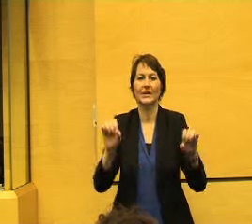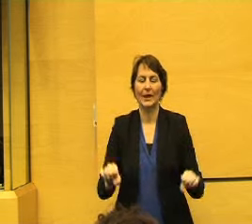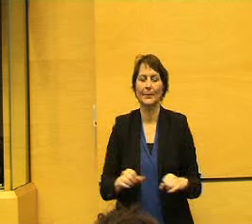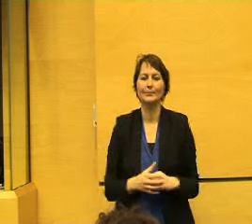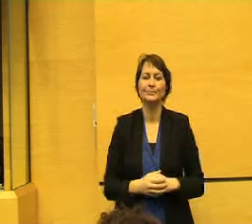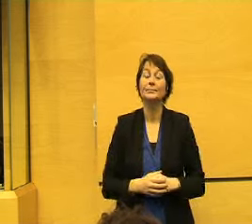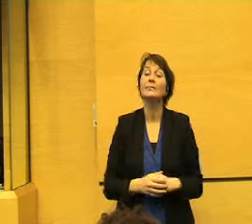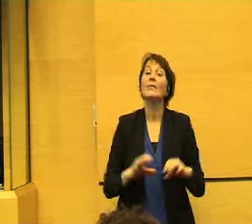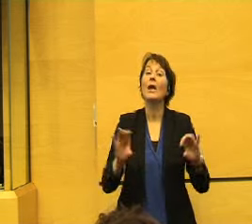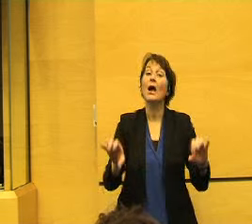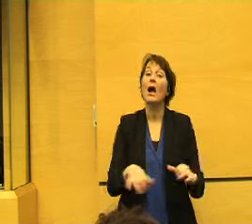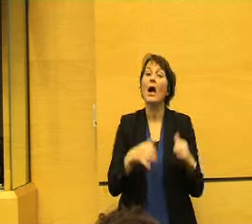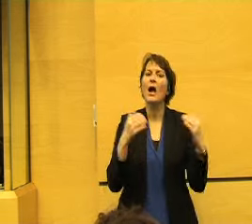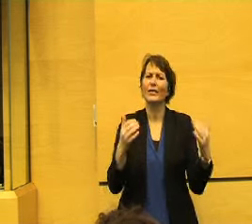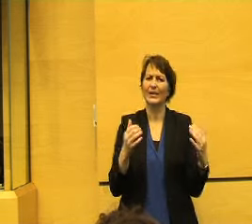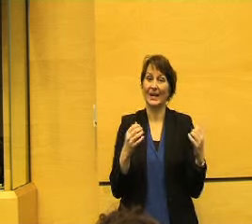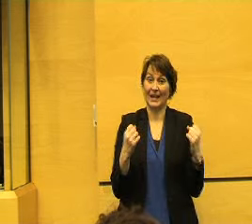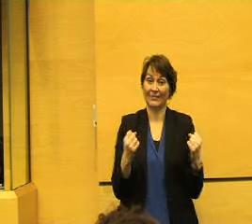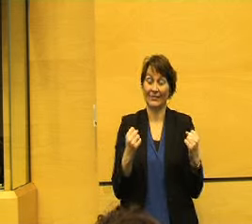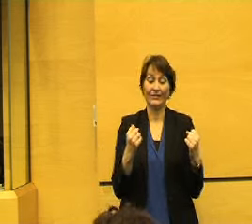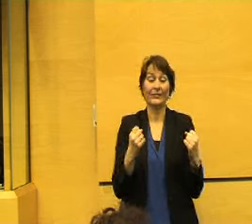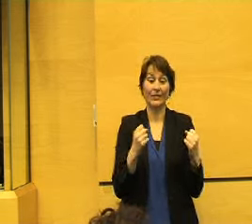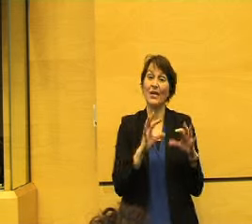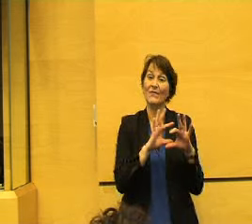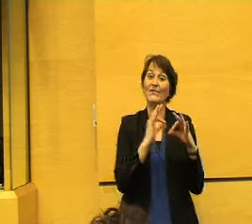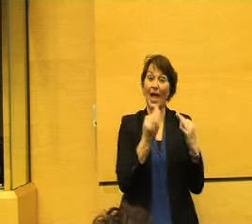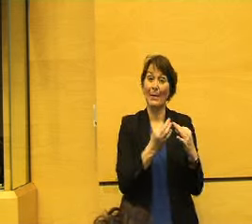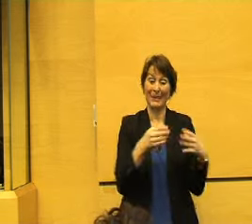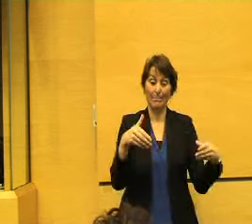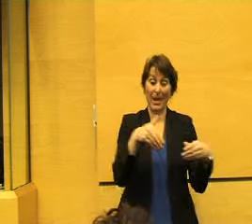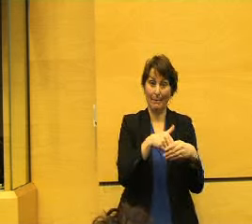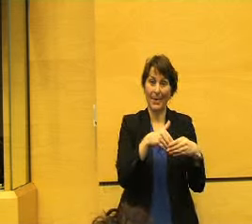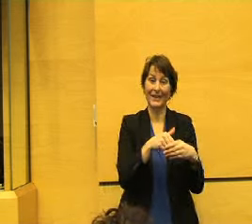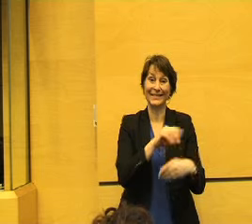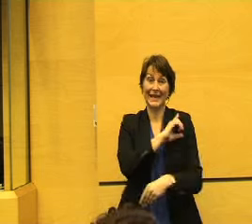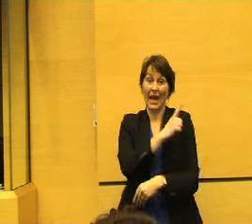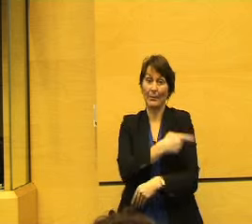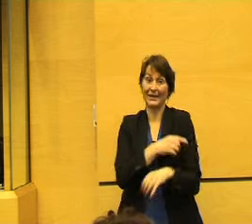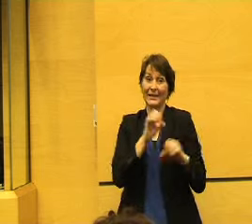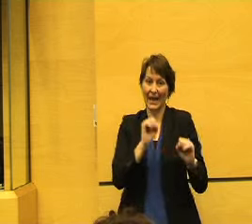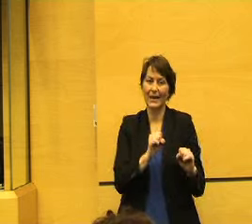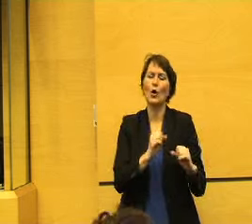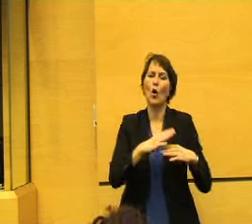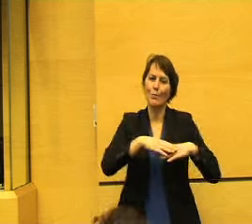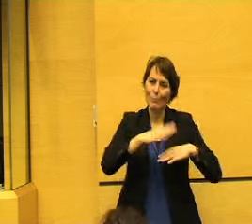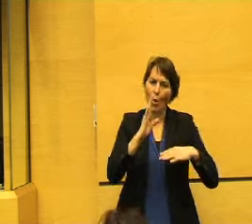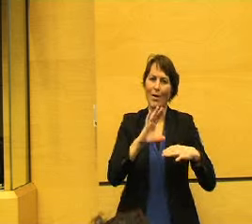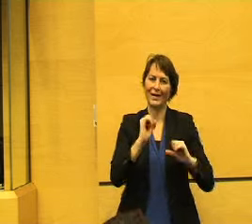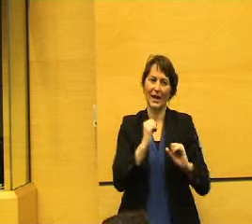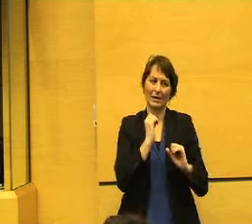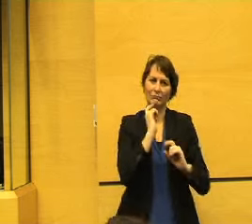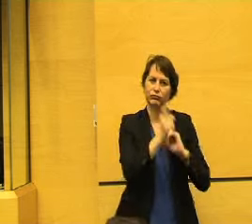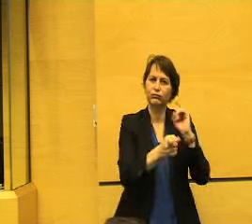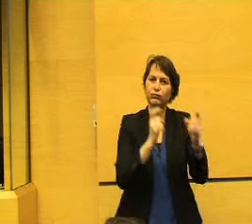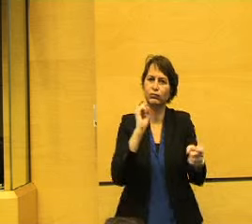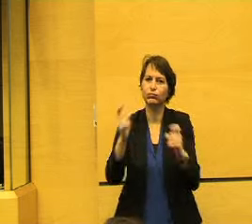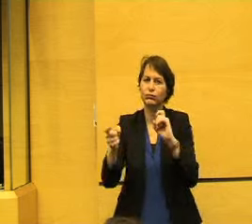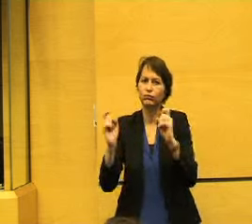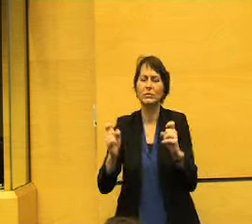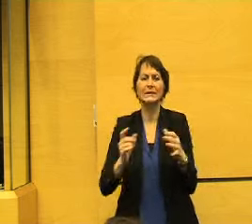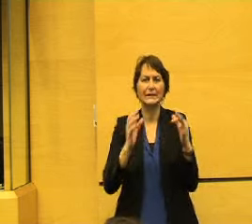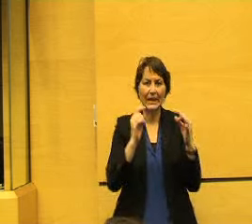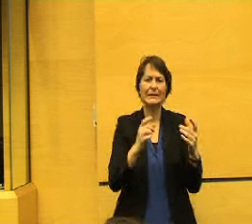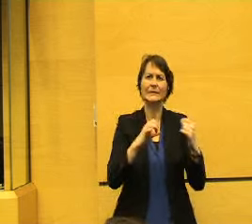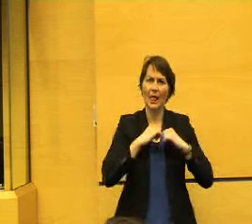to enhance capabilities of family members or caregivers to provide proper care